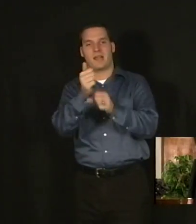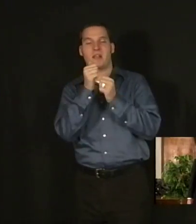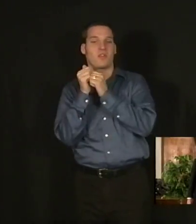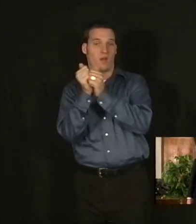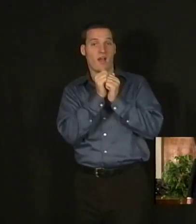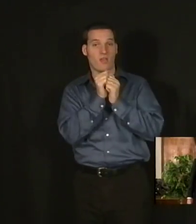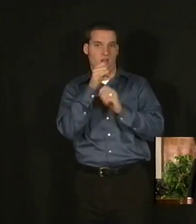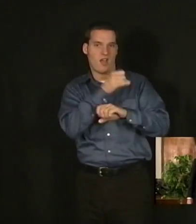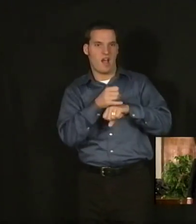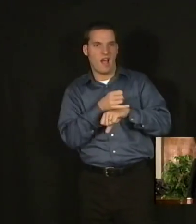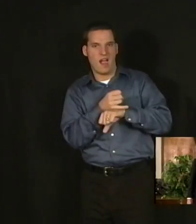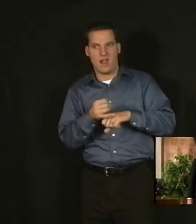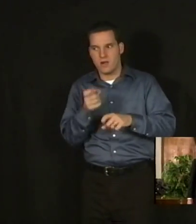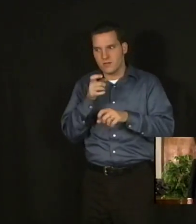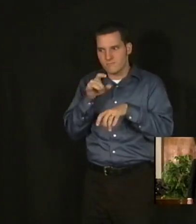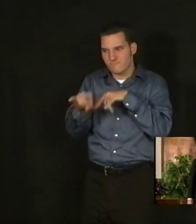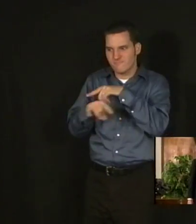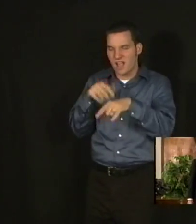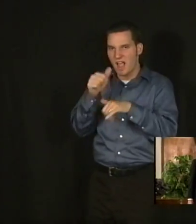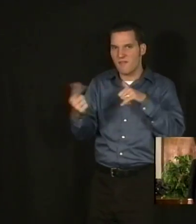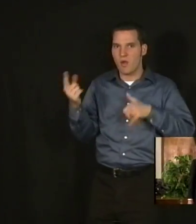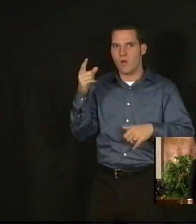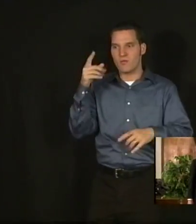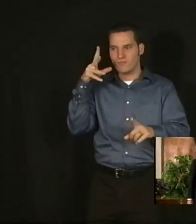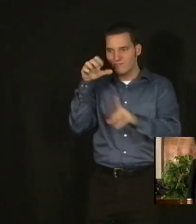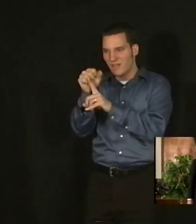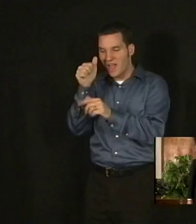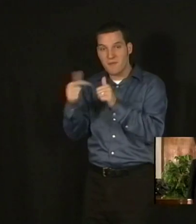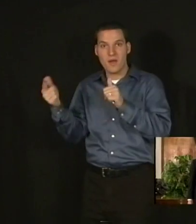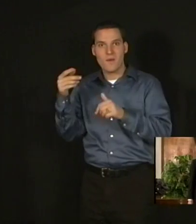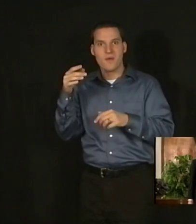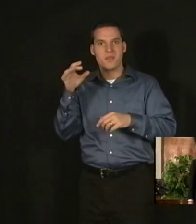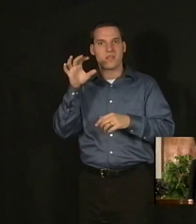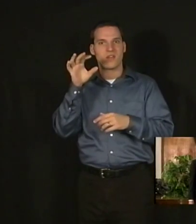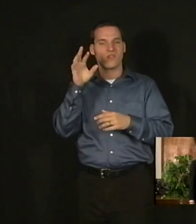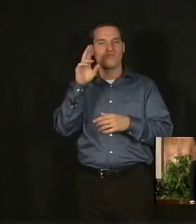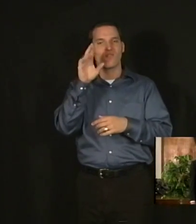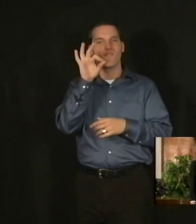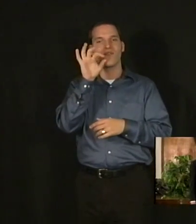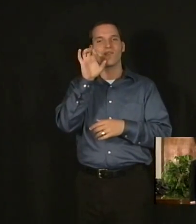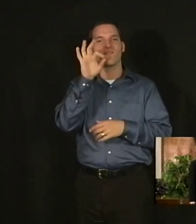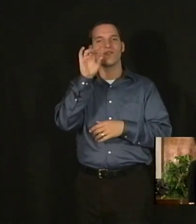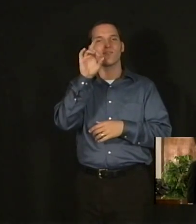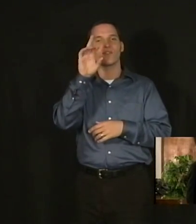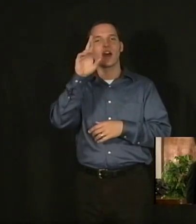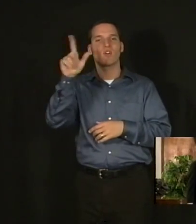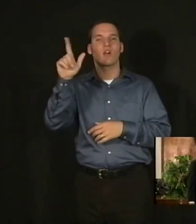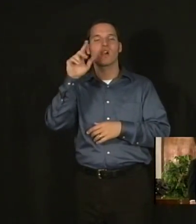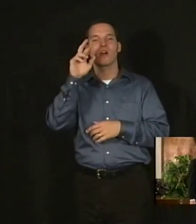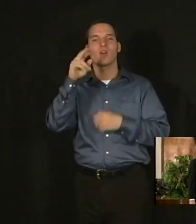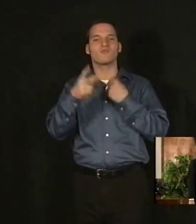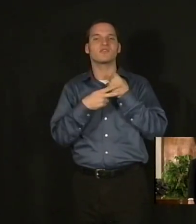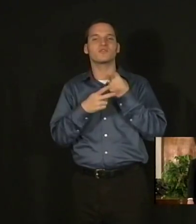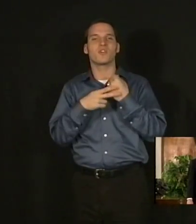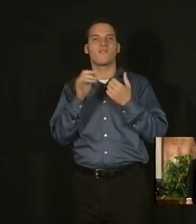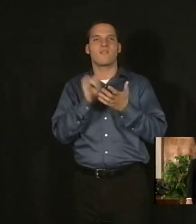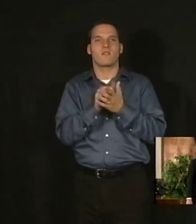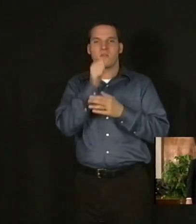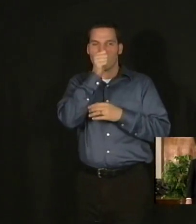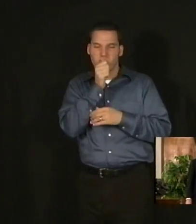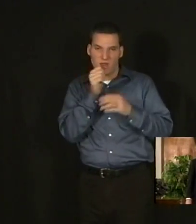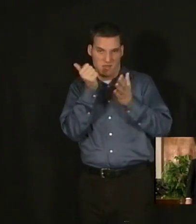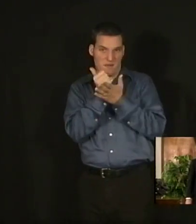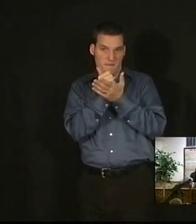Island, Georgia, and tricked everybody with the Federal Reserve. Nothing federal about it, and there are no reserves. The Federal Reserve is a private bunch